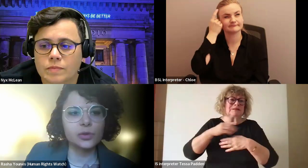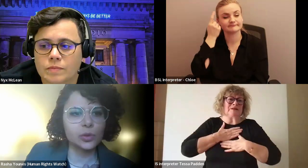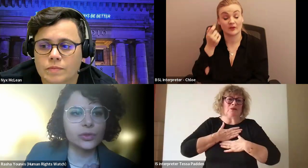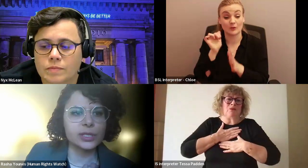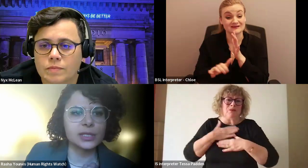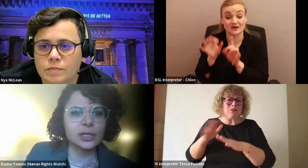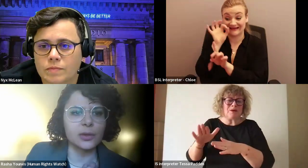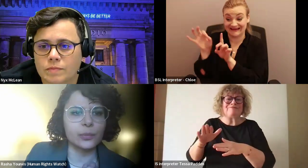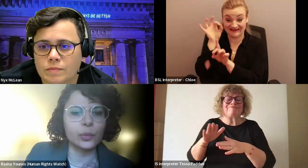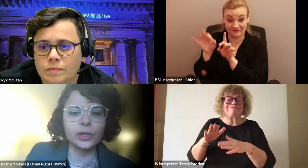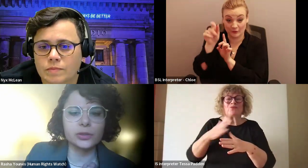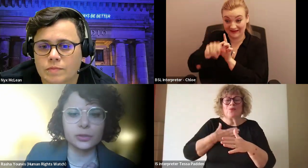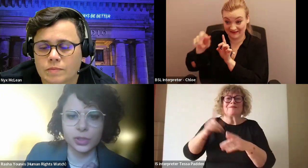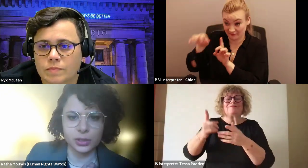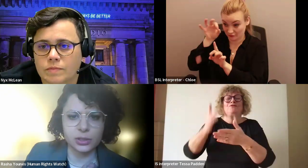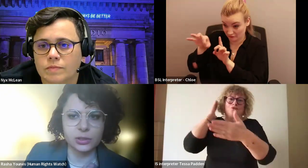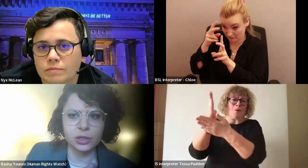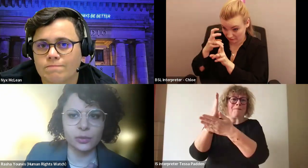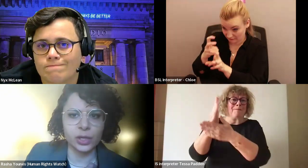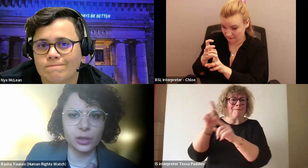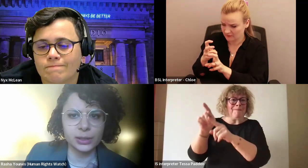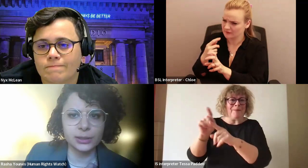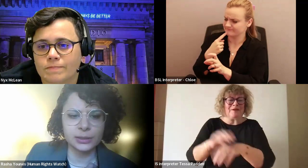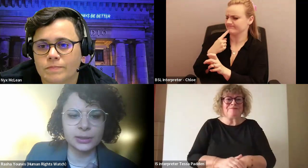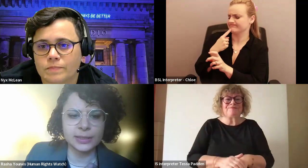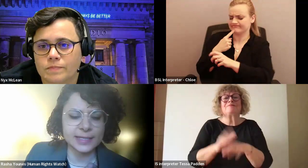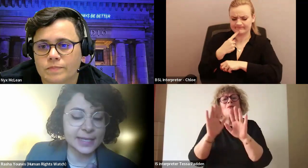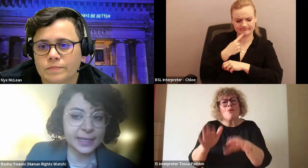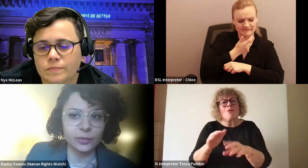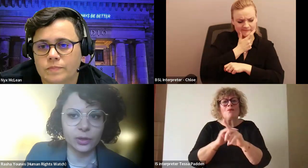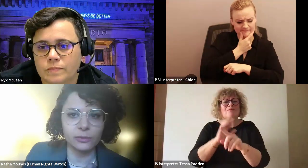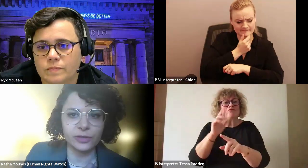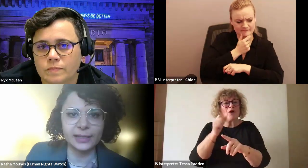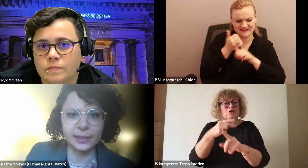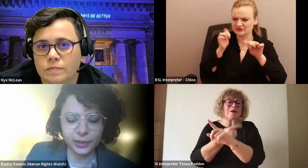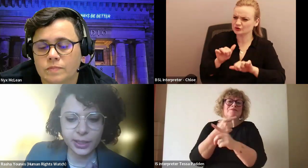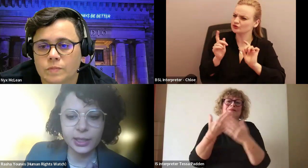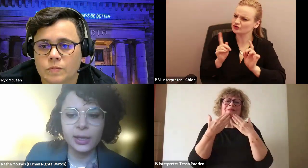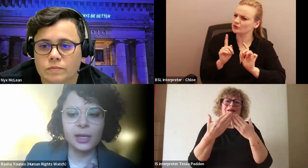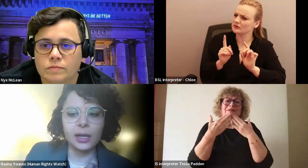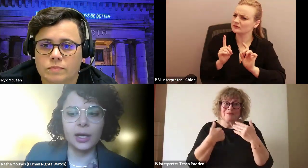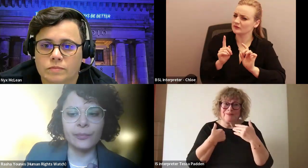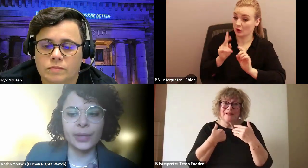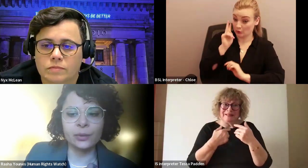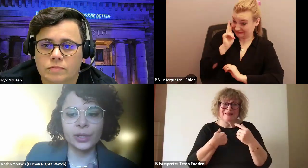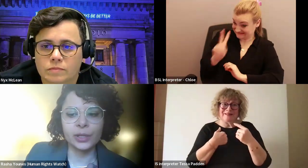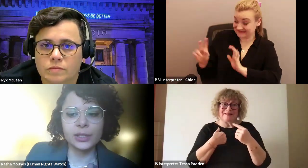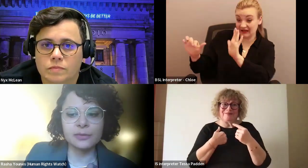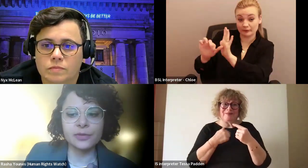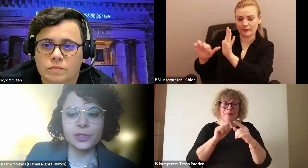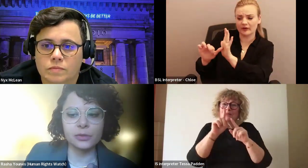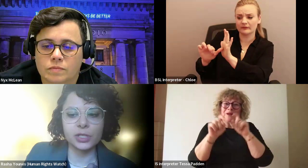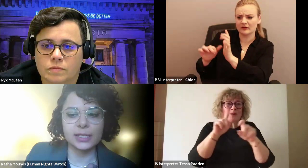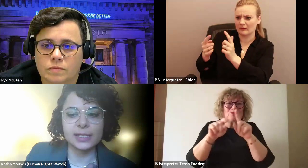these individuals is what are the solutions? We are stating the problem very clearly, but what